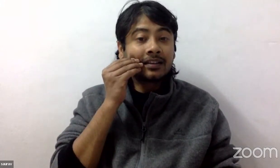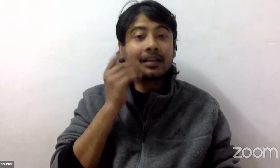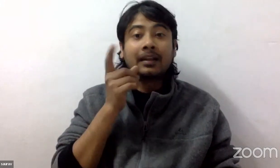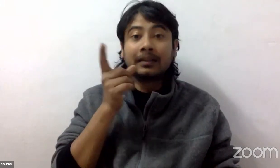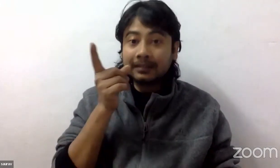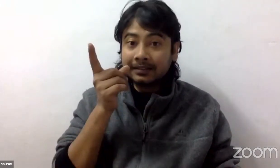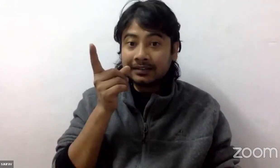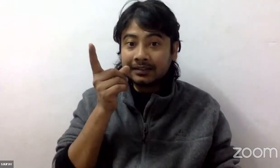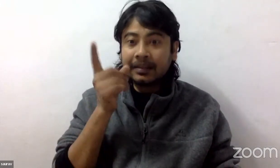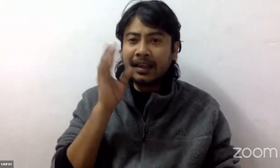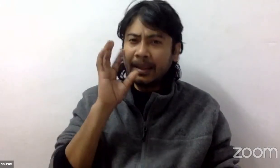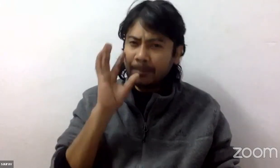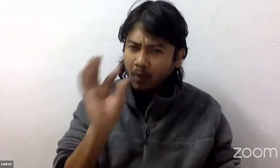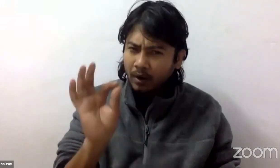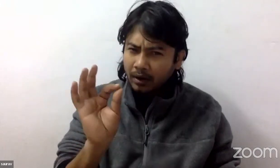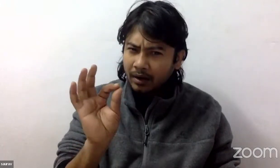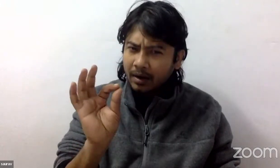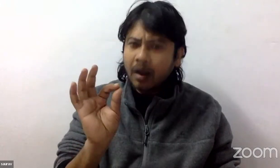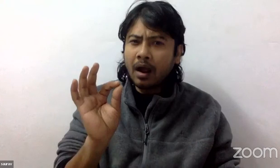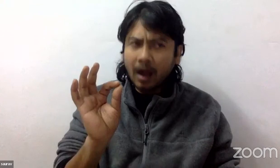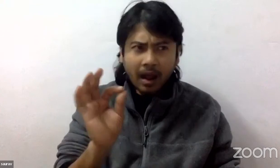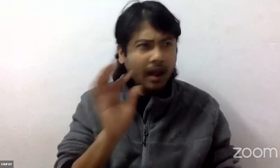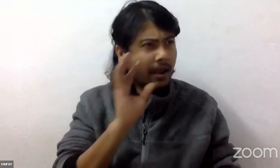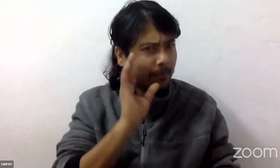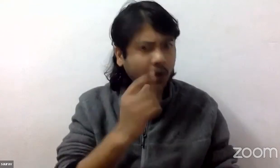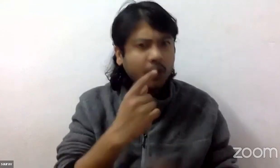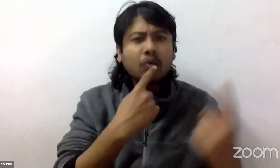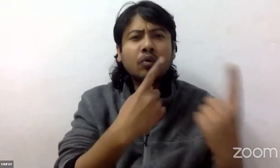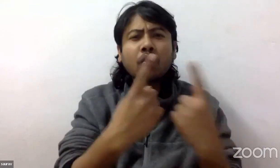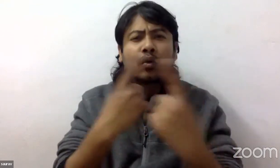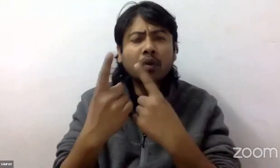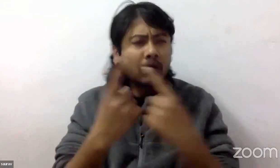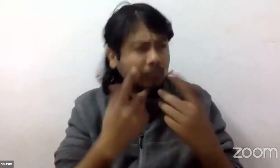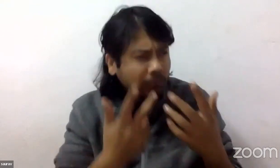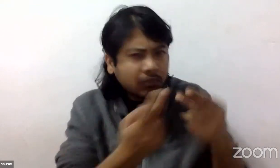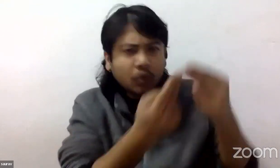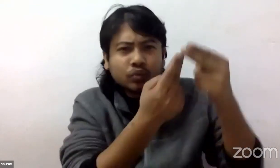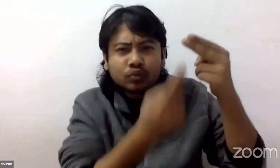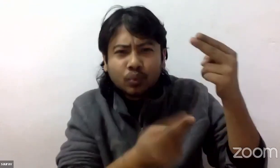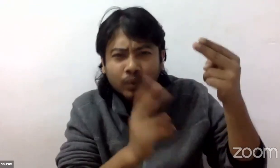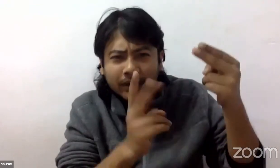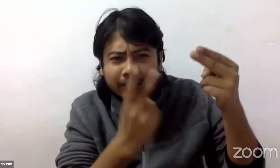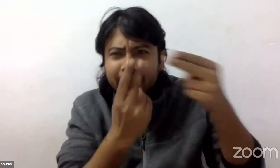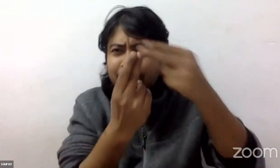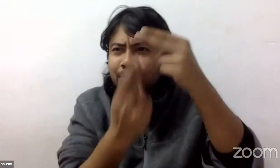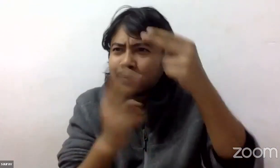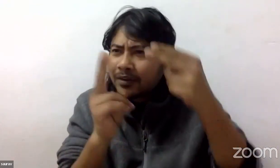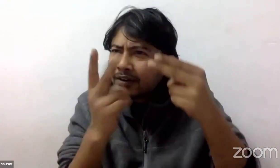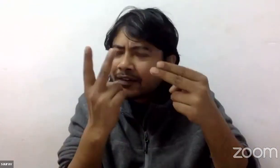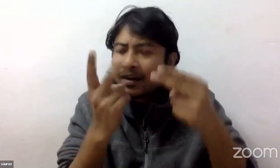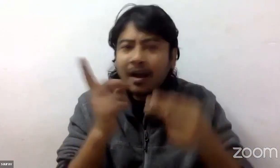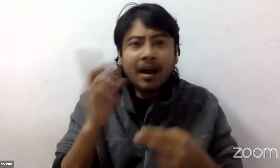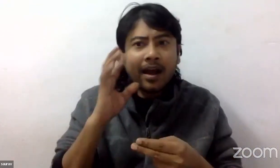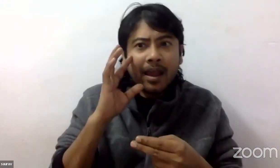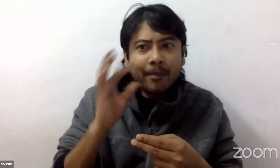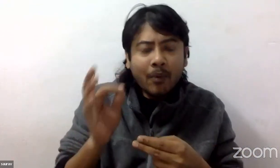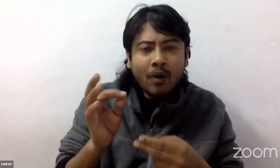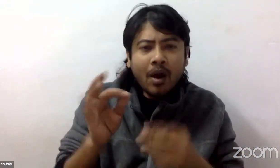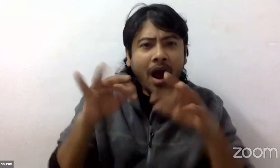is different. Its glory is different. So we cannot compare one Ekadashi to other